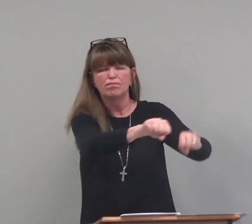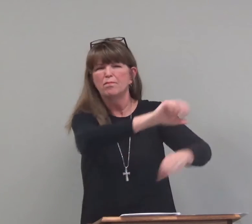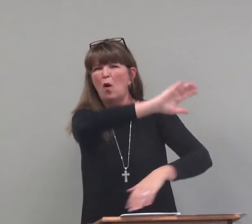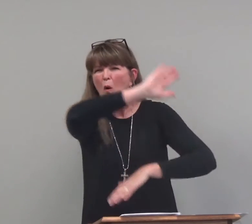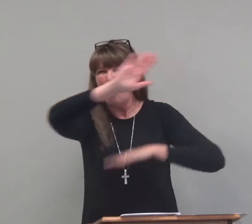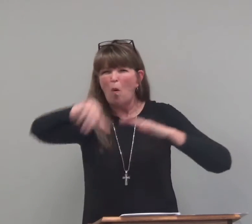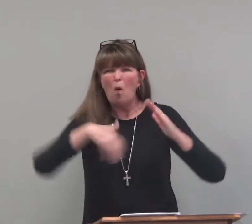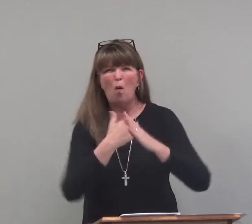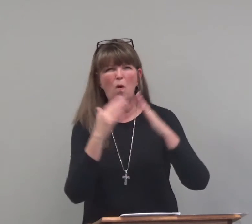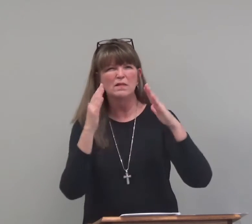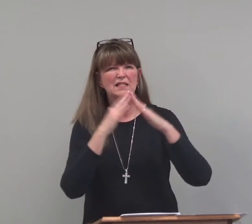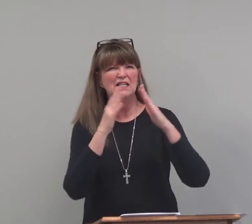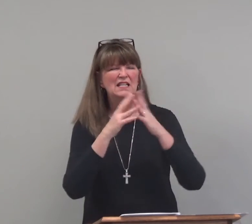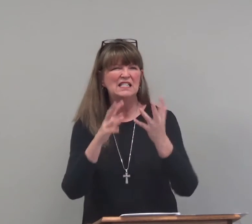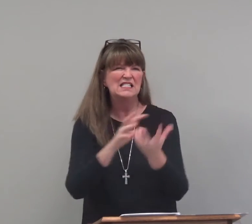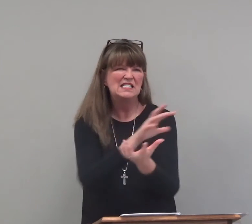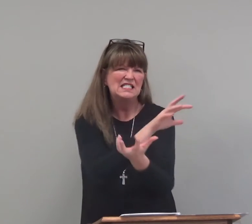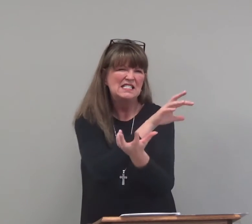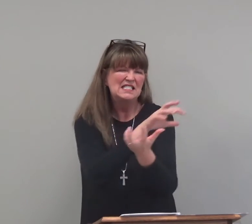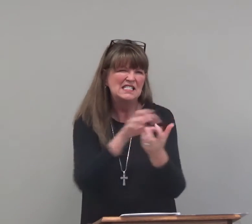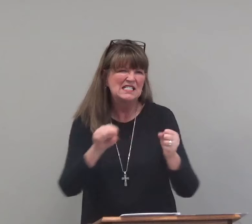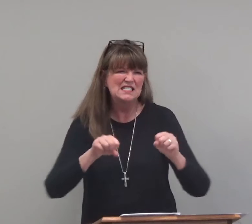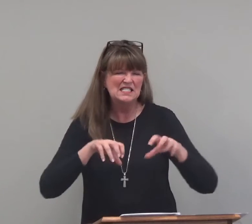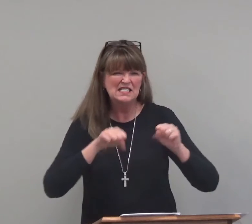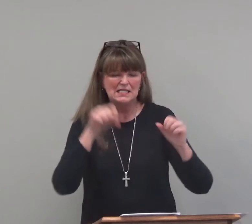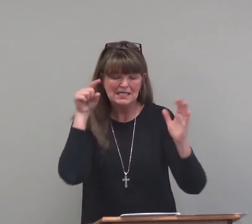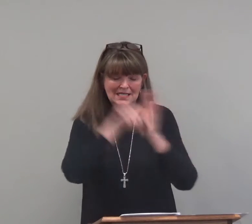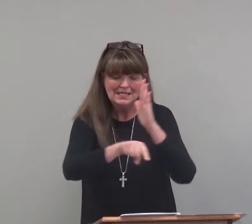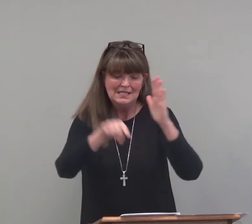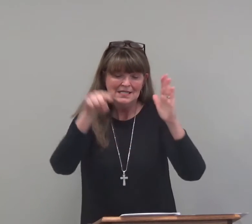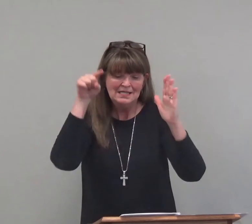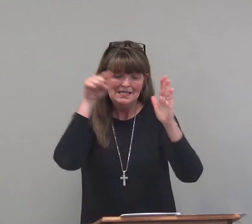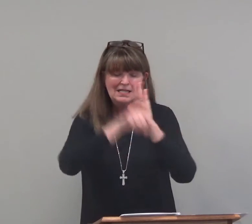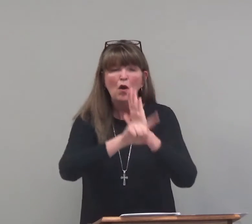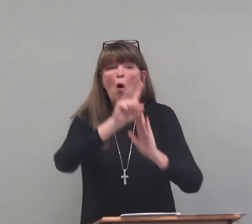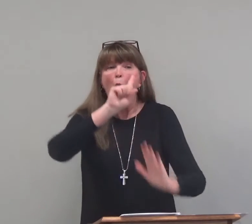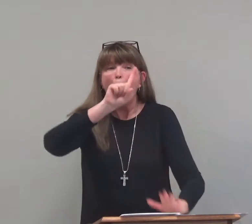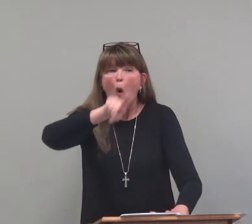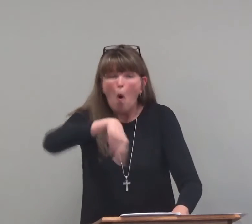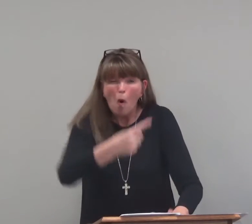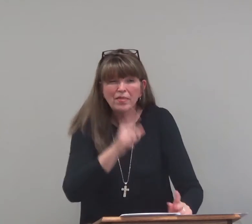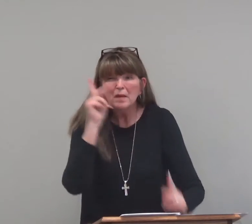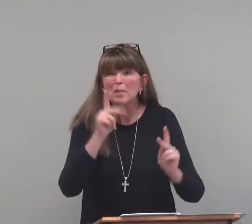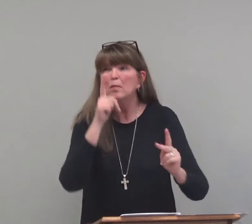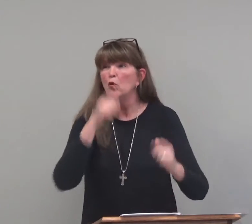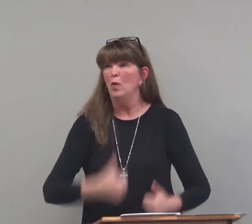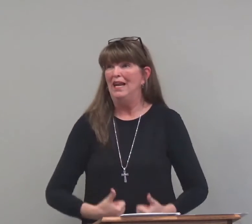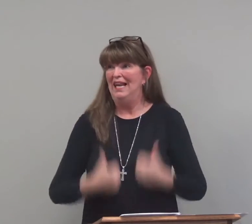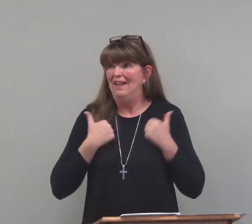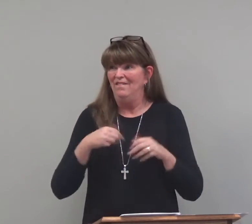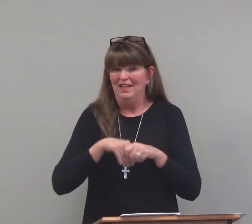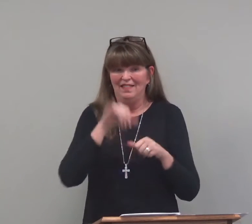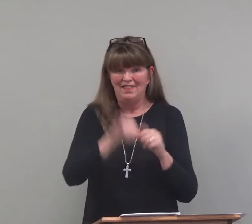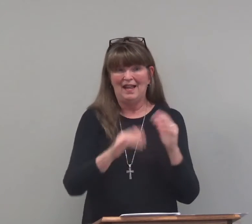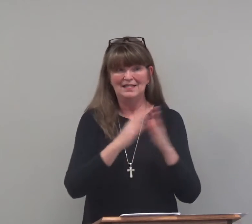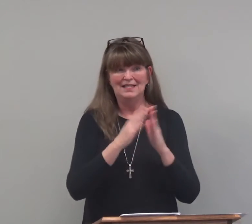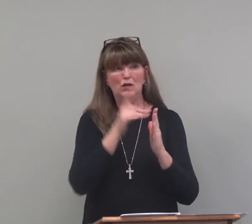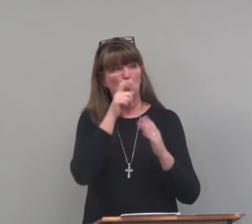in and act as part of her family. So then the Israelites would come in and lay siege to that